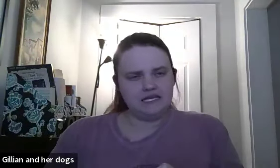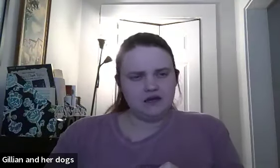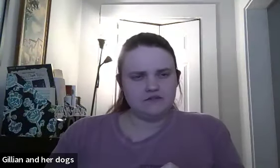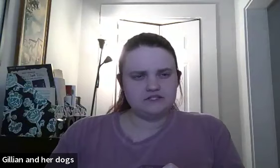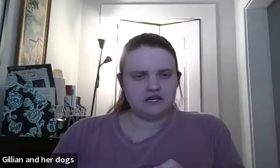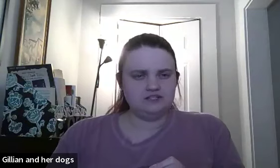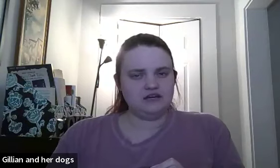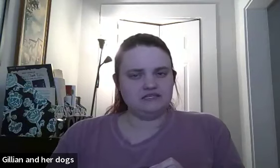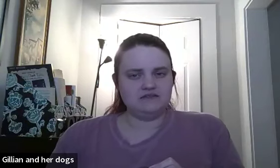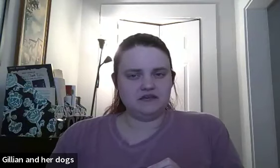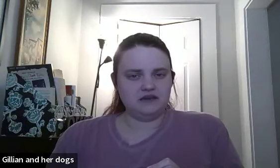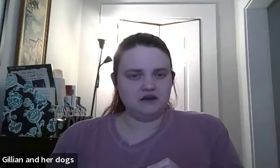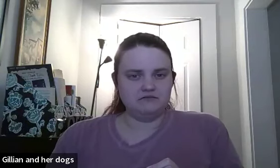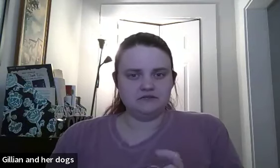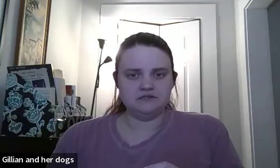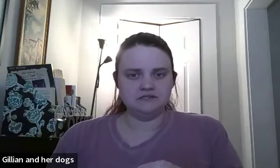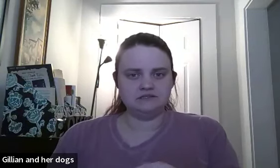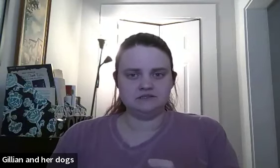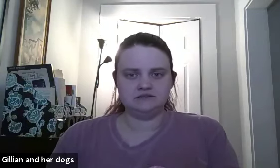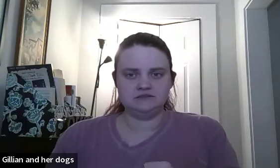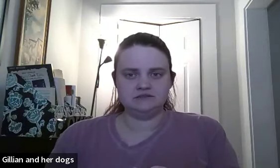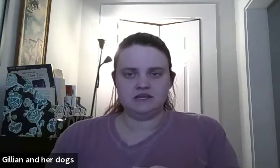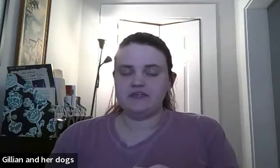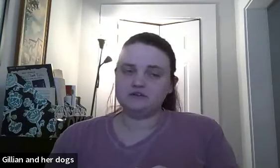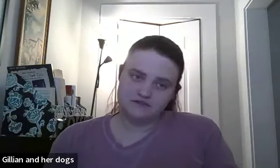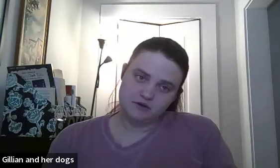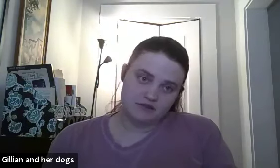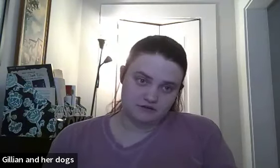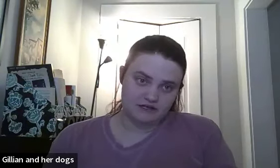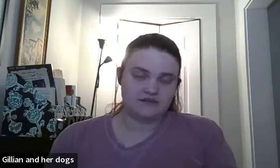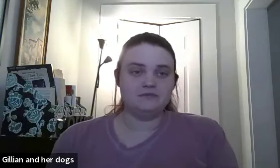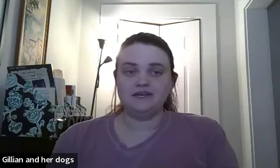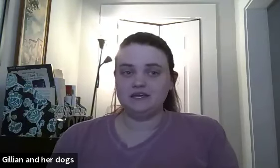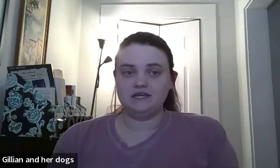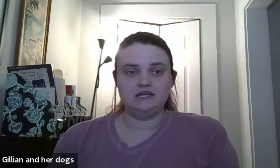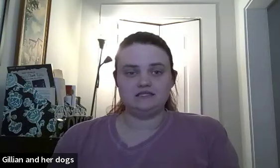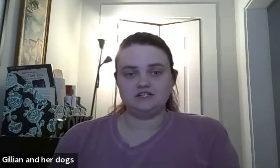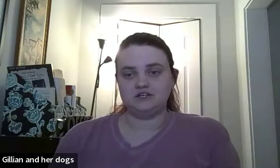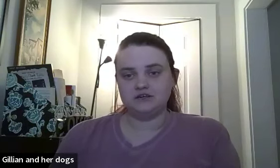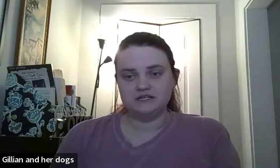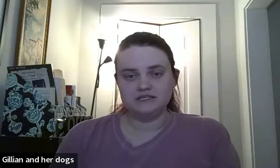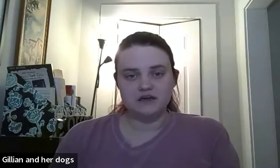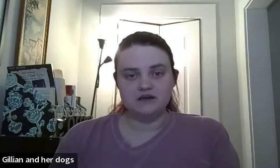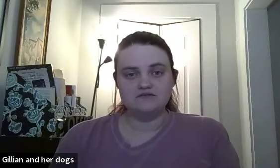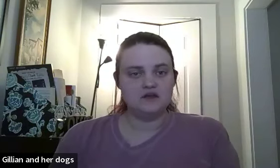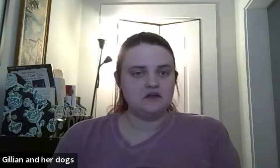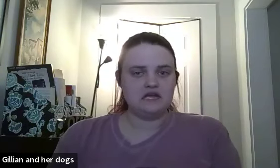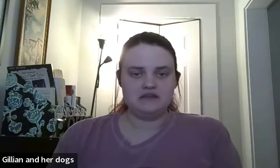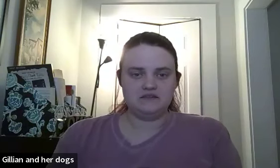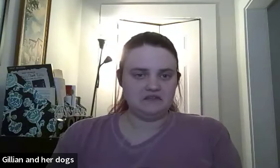any other signs you guys can think of? And they don't have to be weather related. They can be any signs you're curious of, anything like